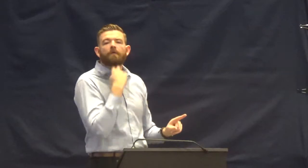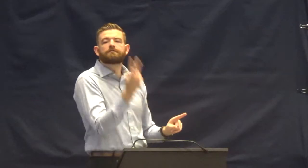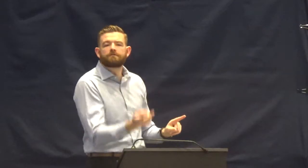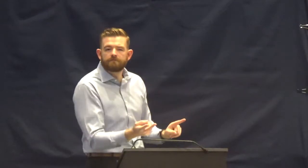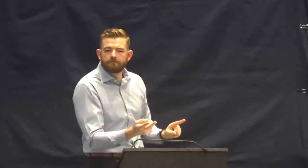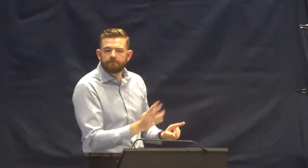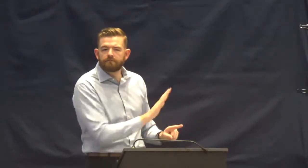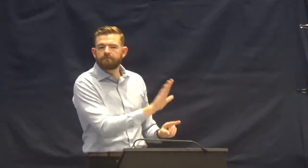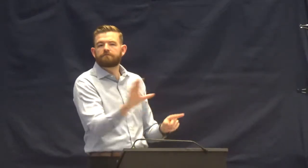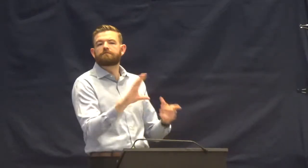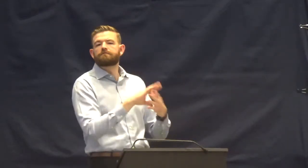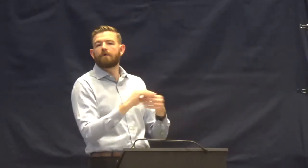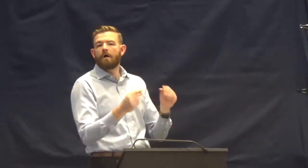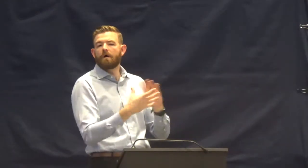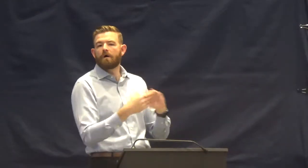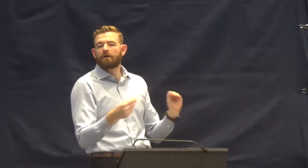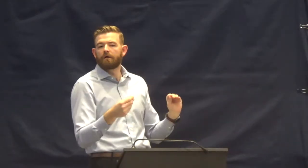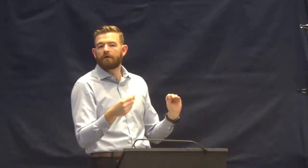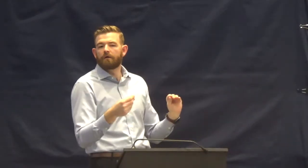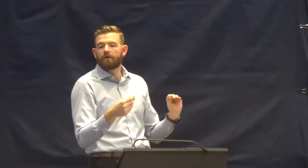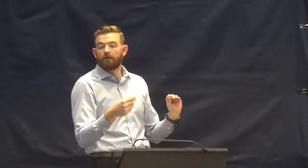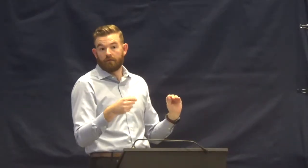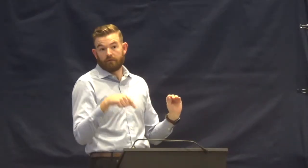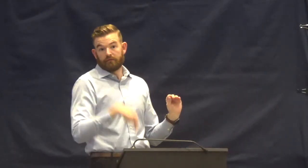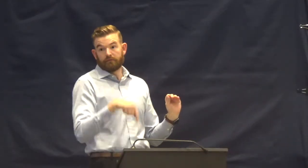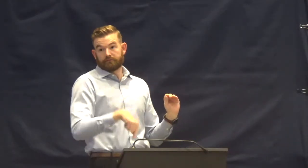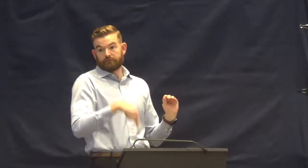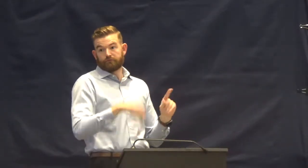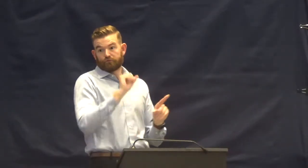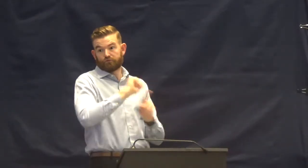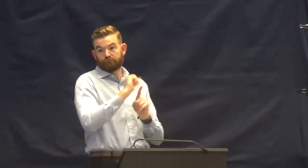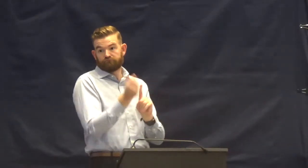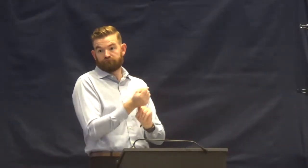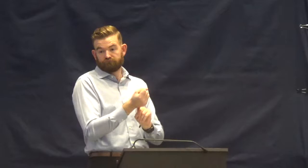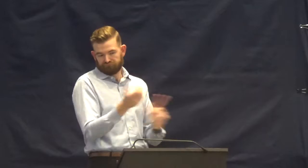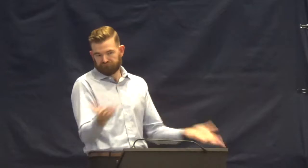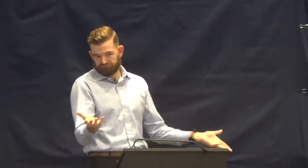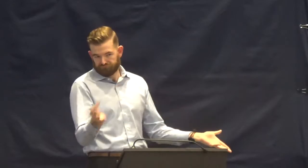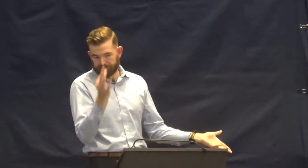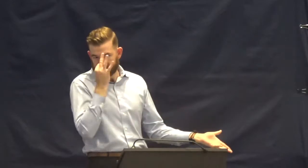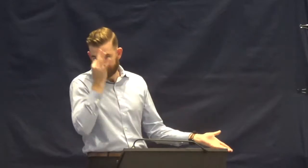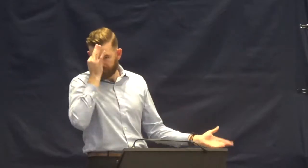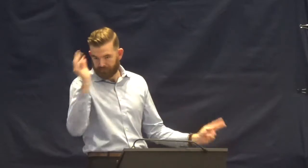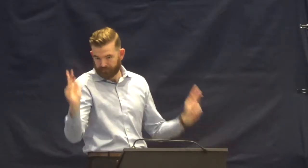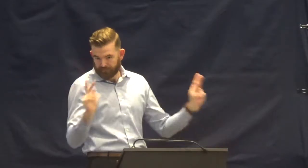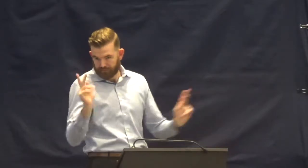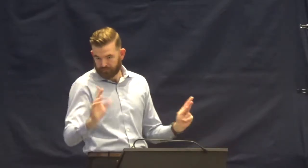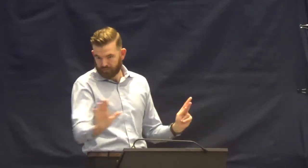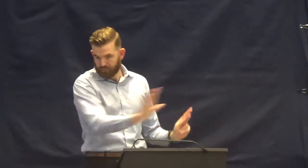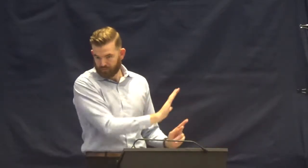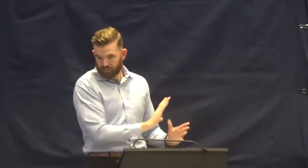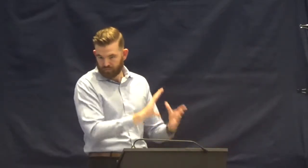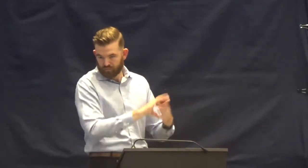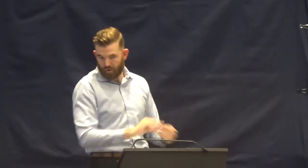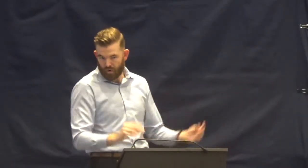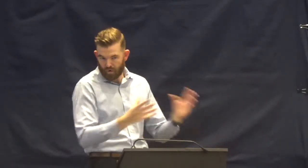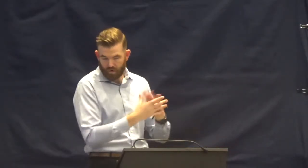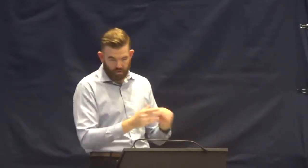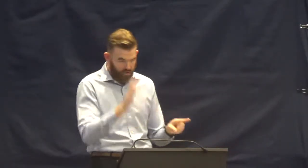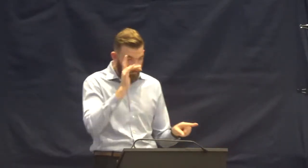us to turn our attention to the voices of the marginalized, of the oppressed, of the indigenous